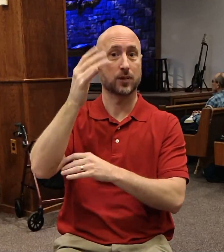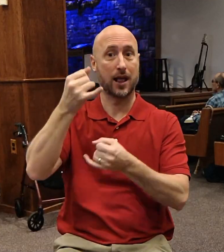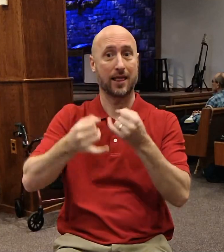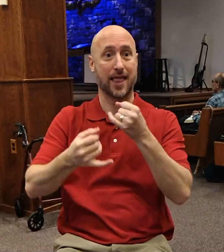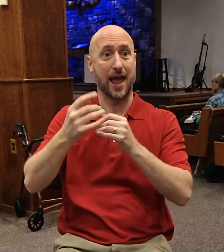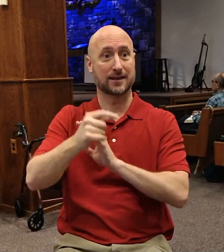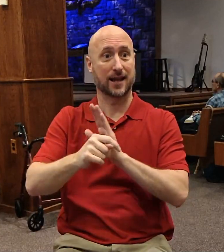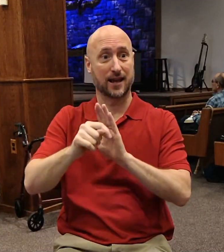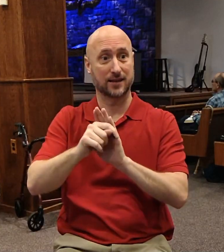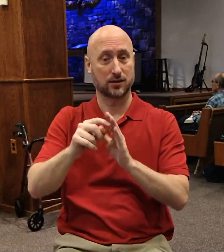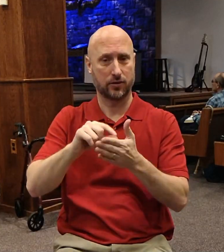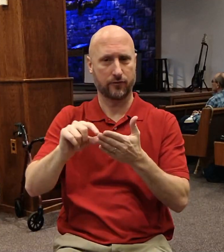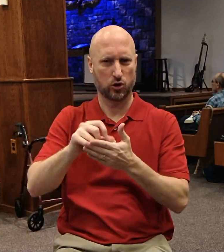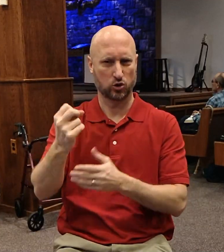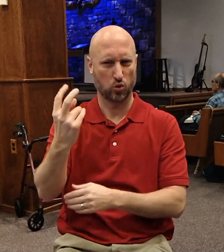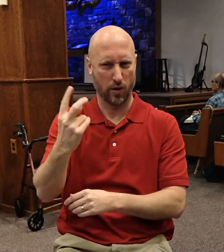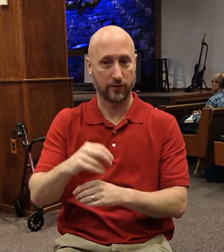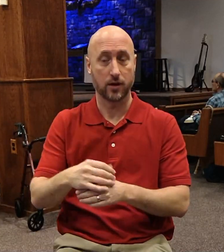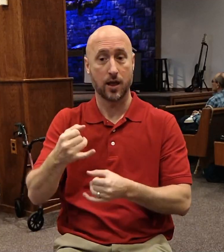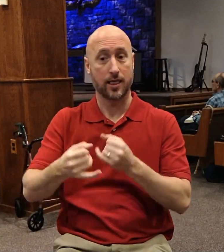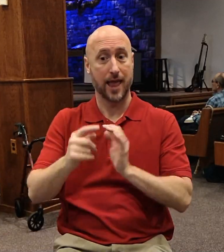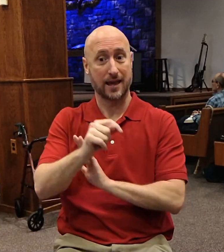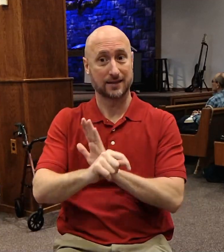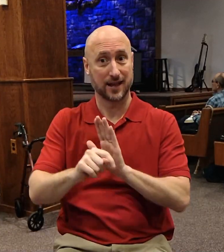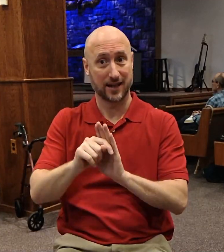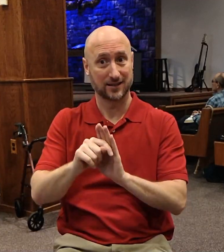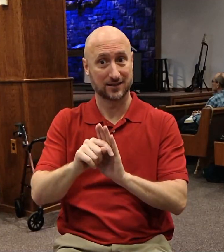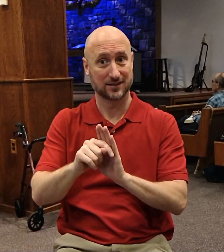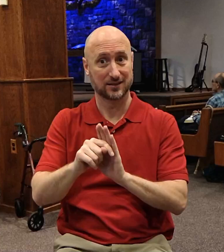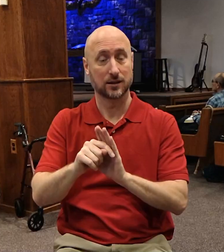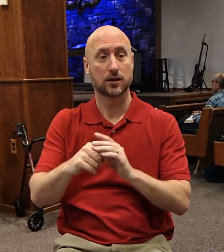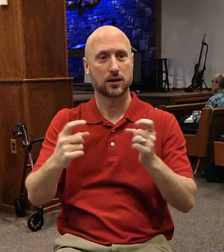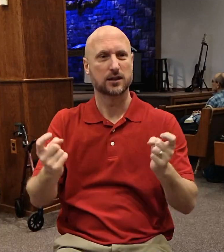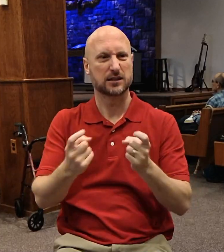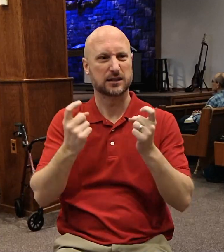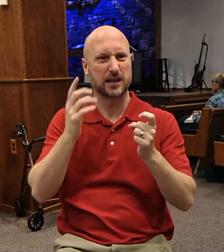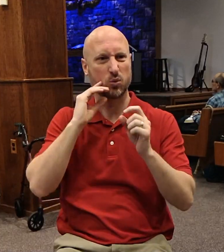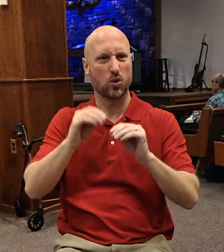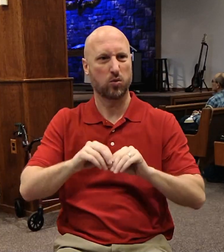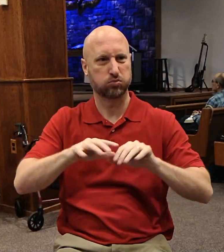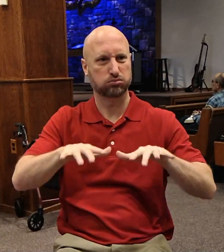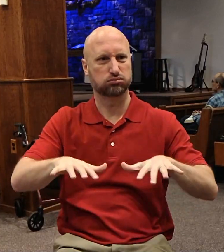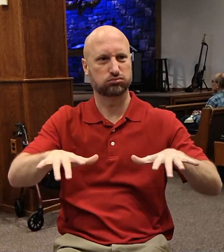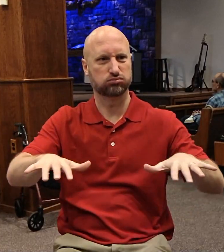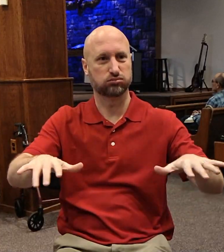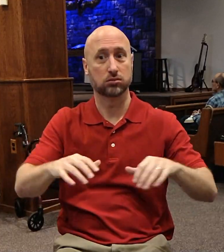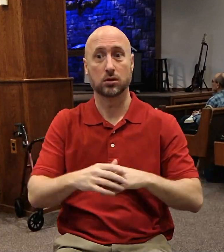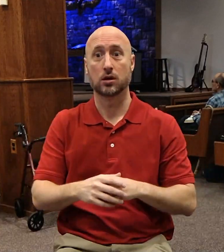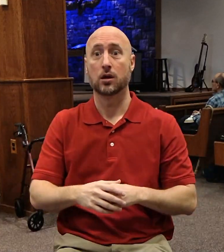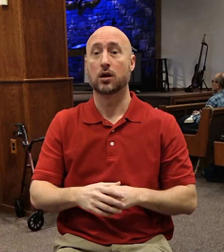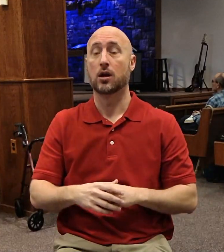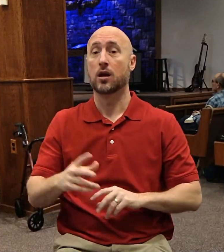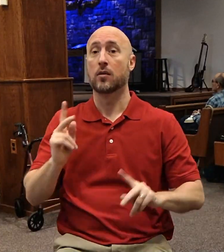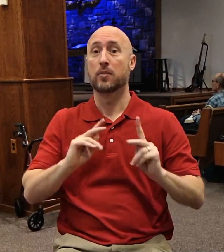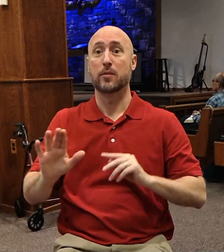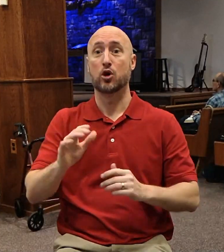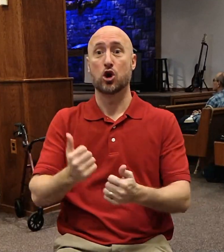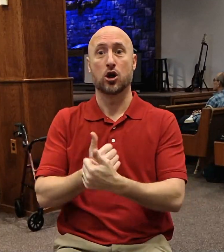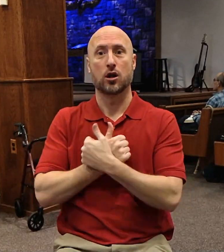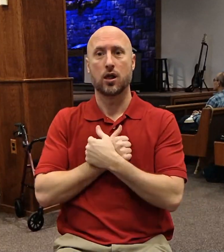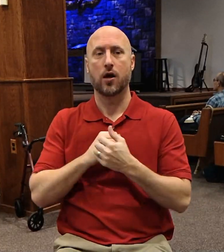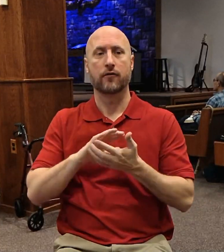he says, in the last days, because iniquity will abound, the love of many will grow cold.